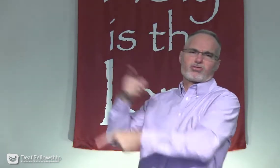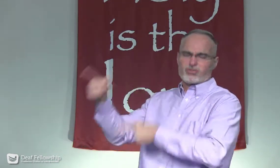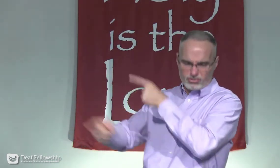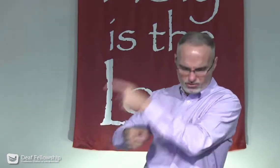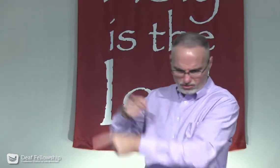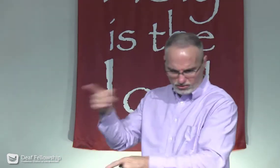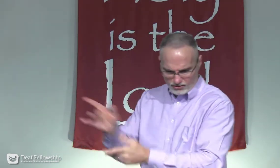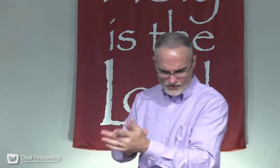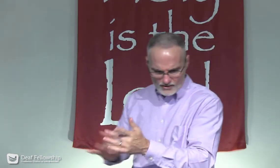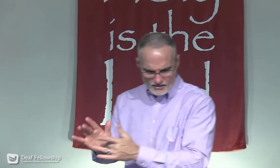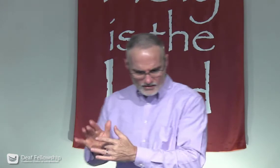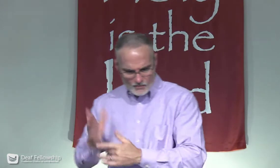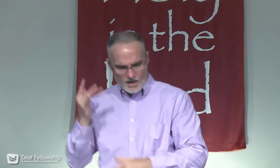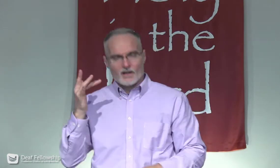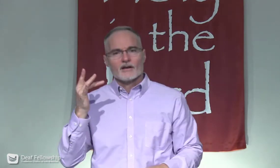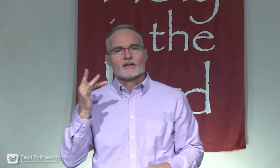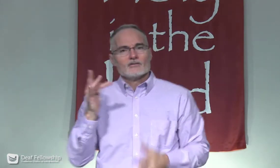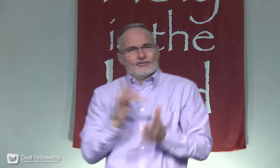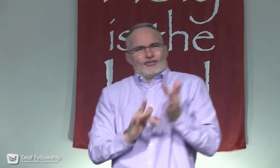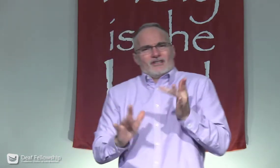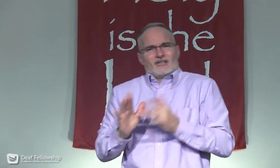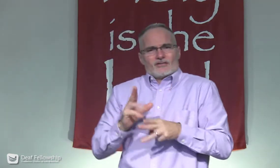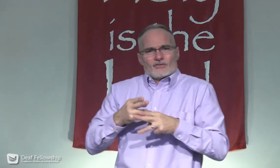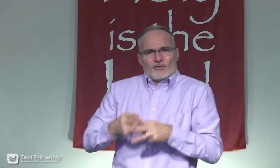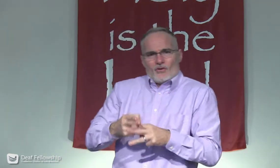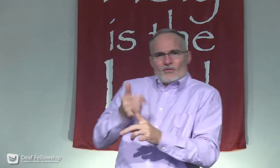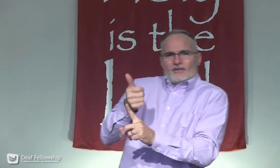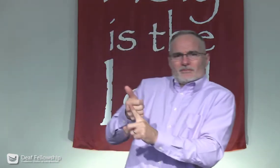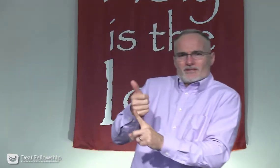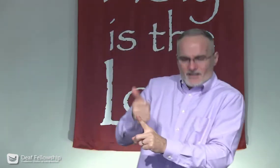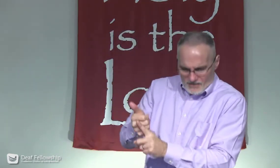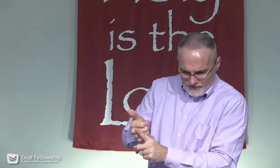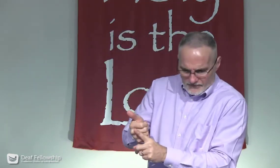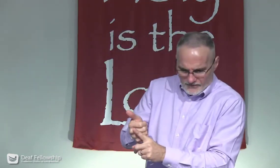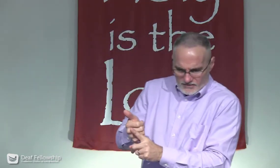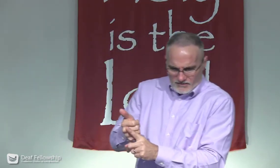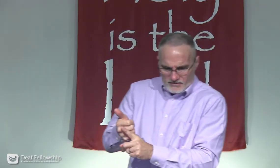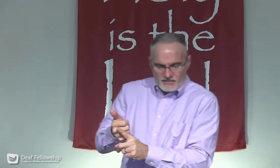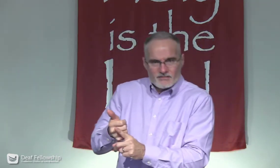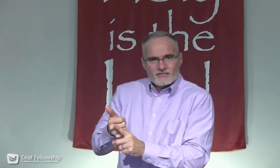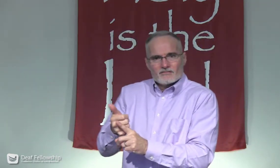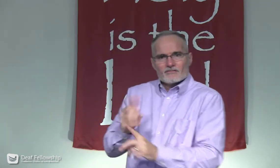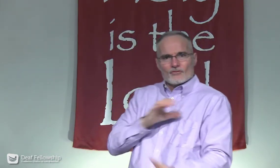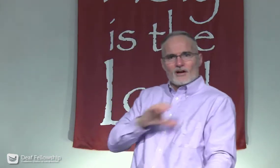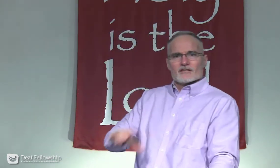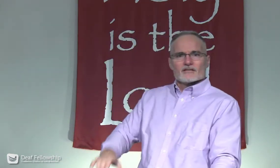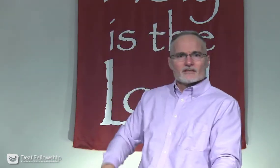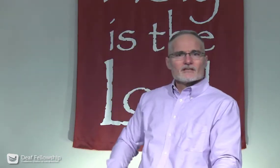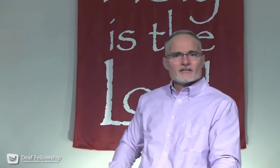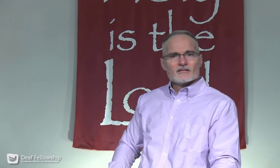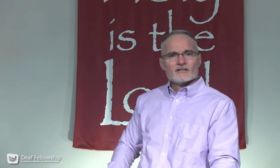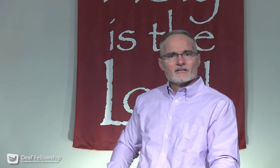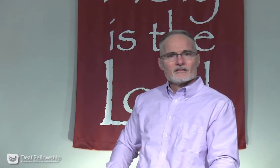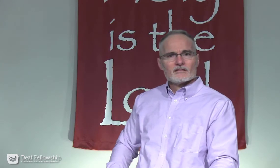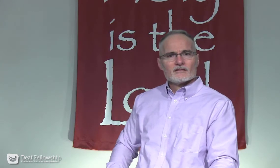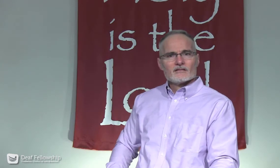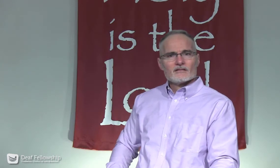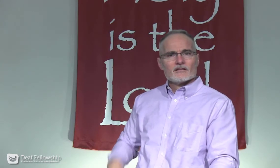39 says he is hurling insults at Jesus because Jesus called himself